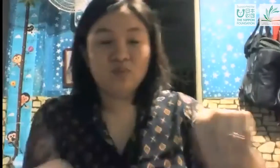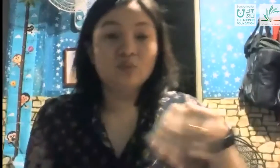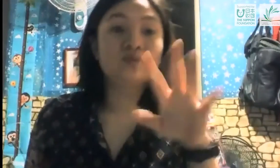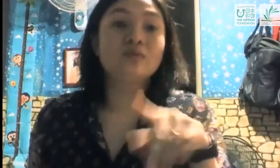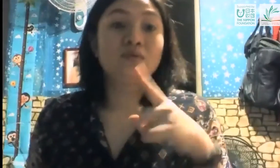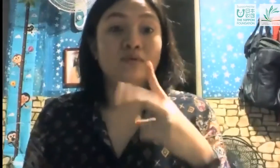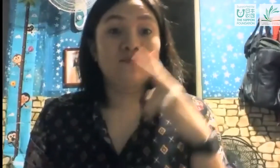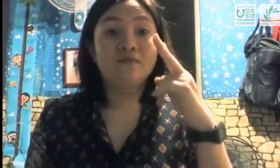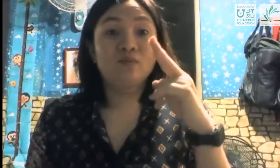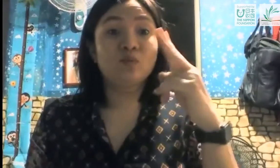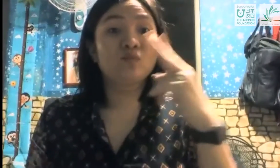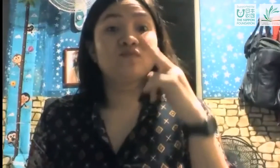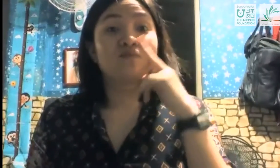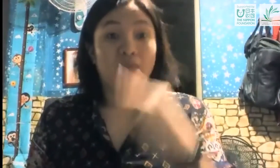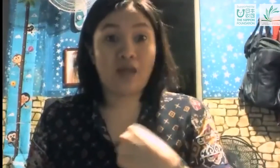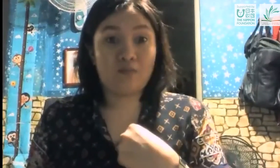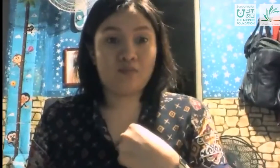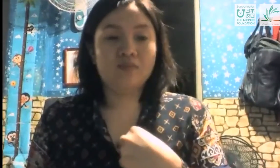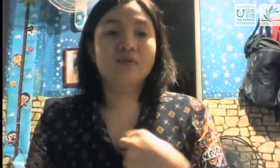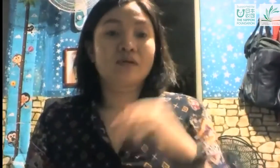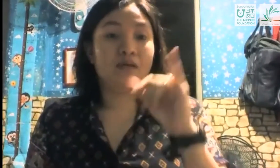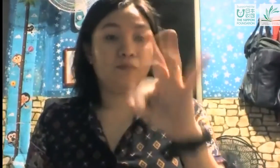Oh, 1 minute.